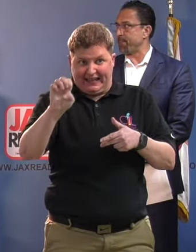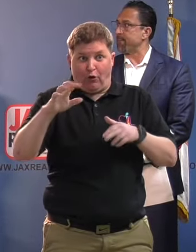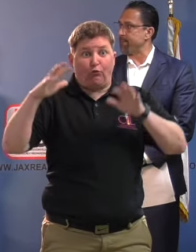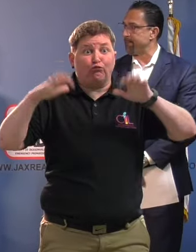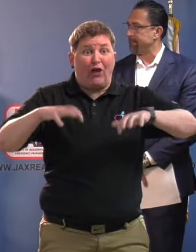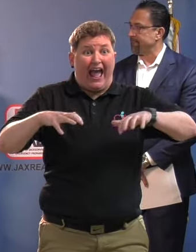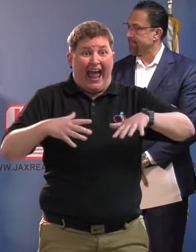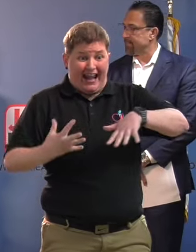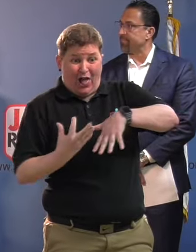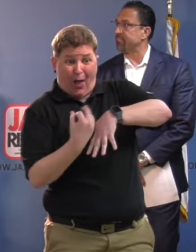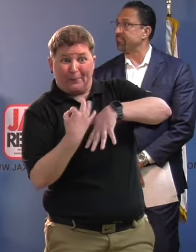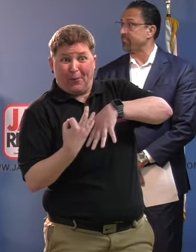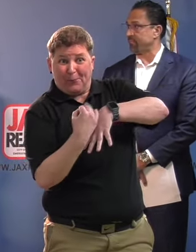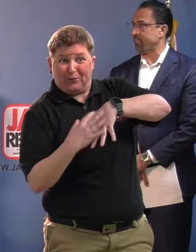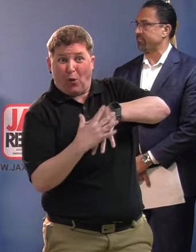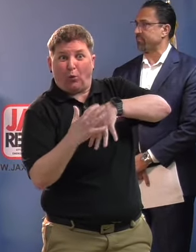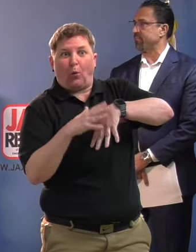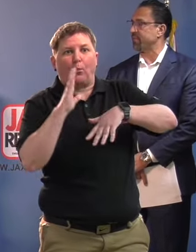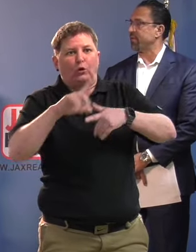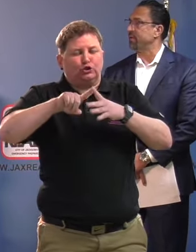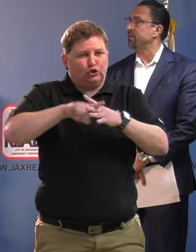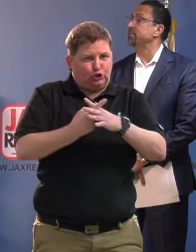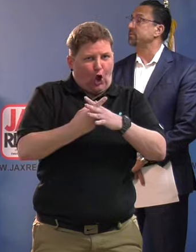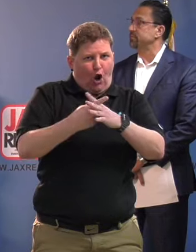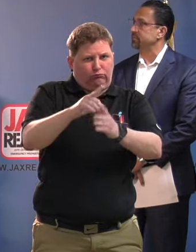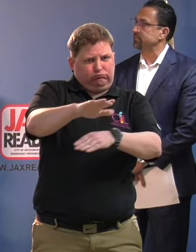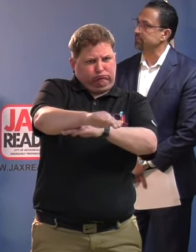tonight. With that will come some